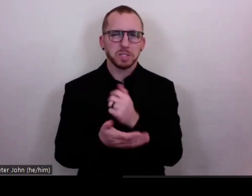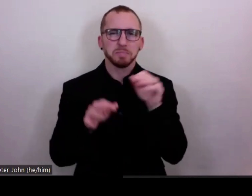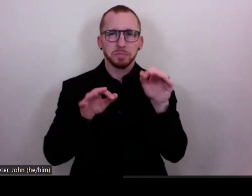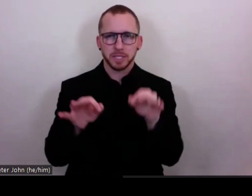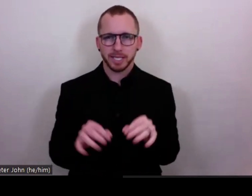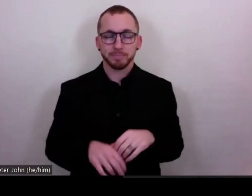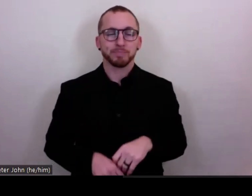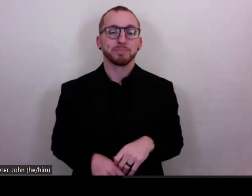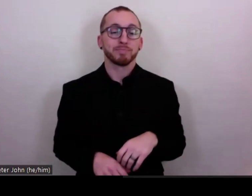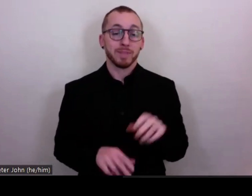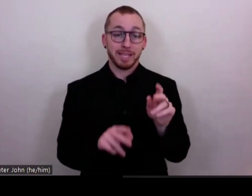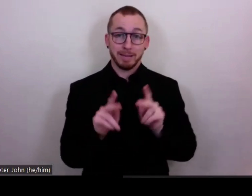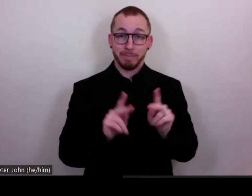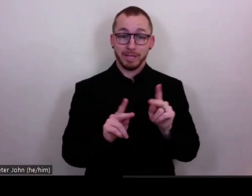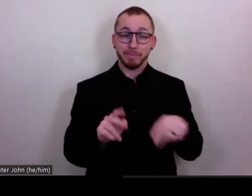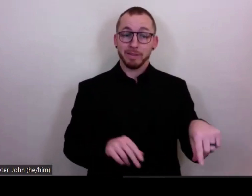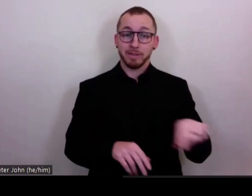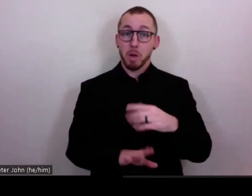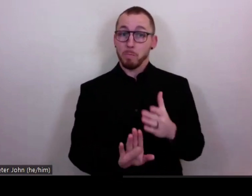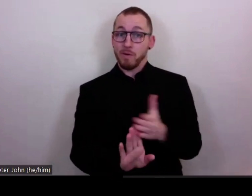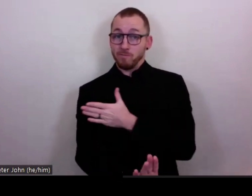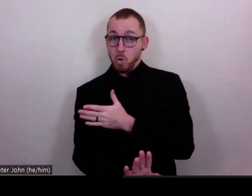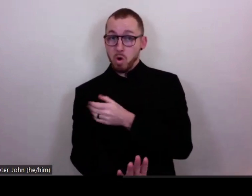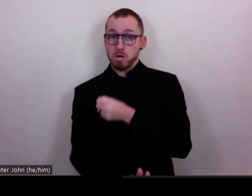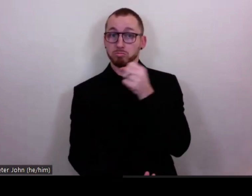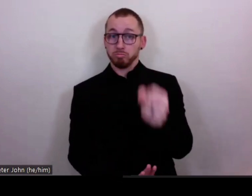are many factors that